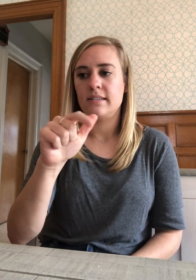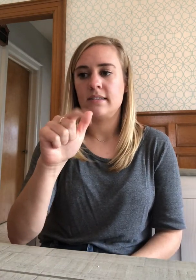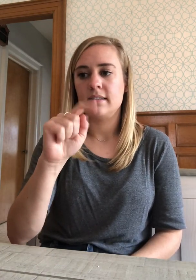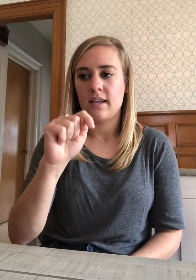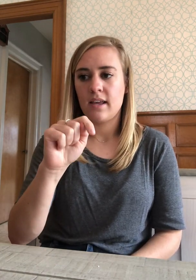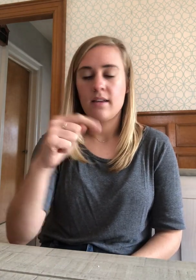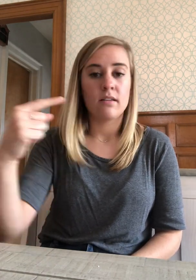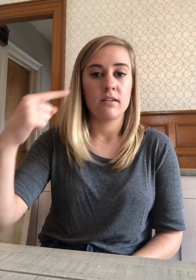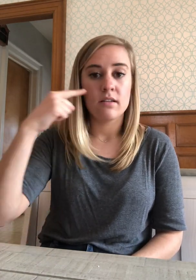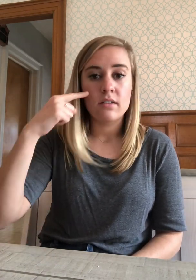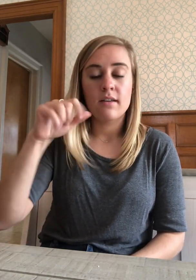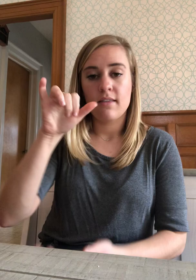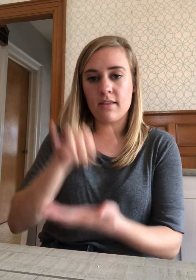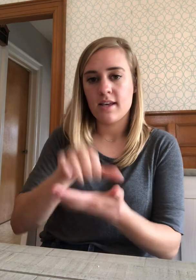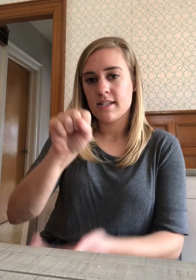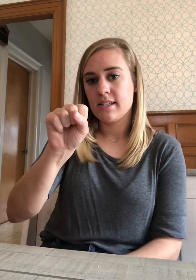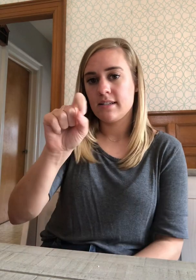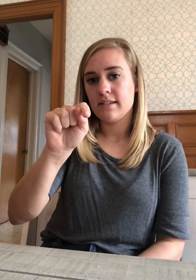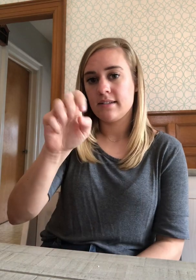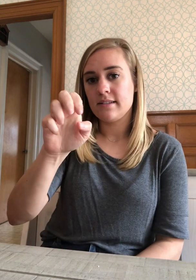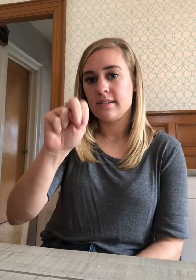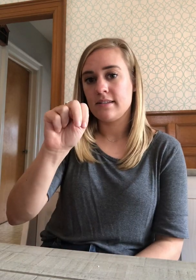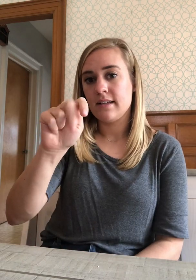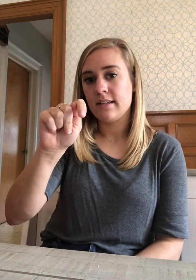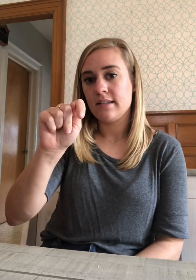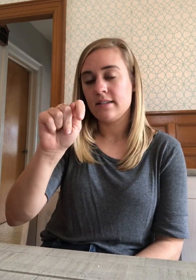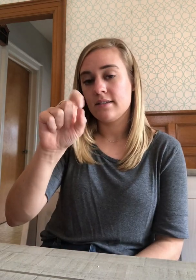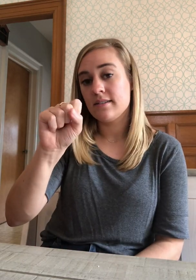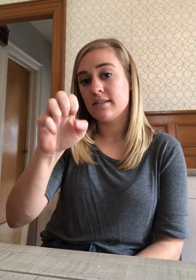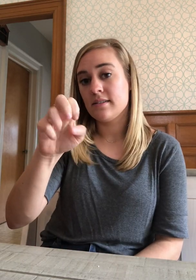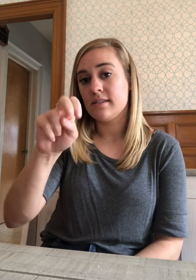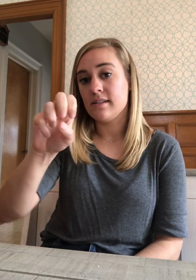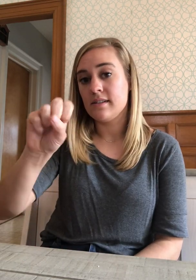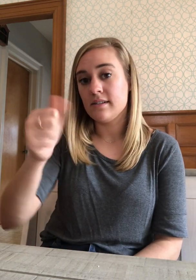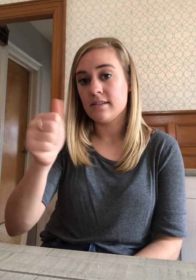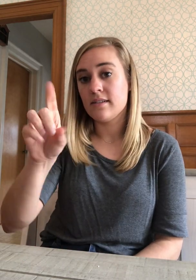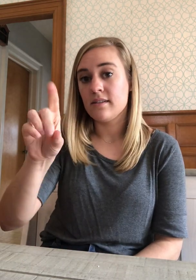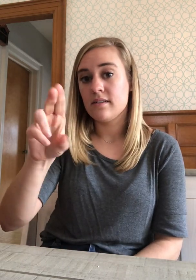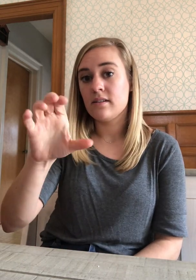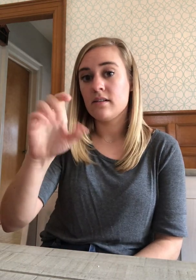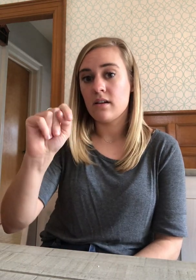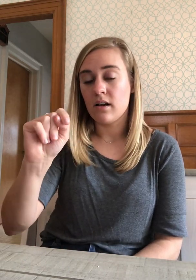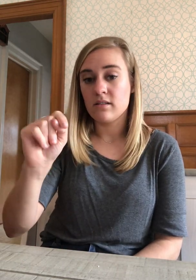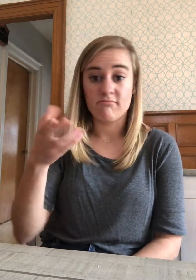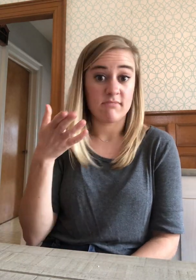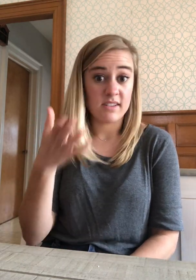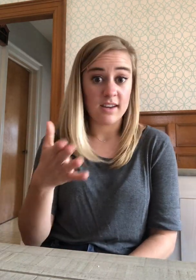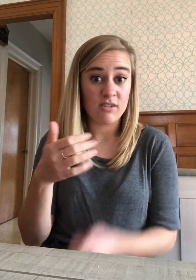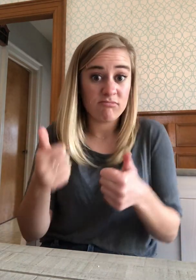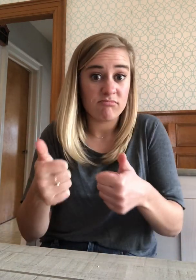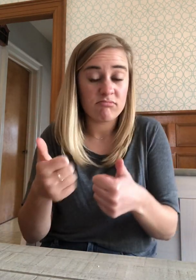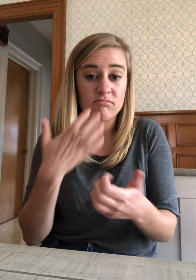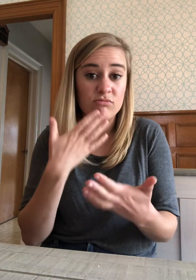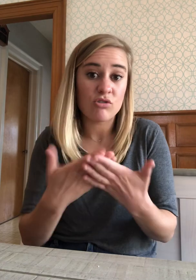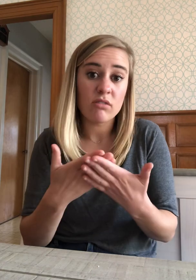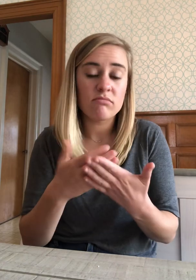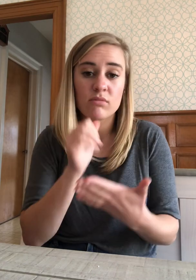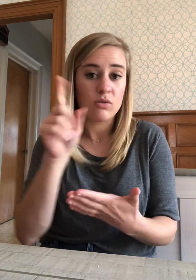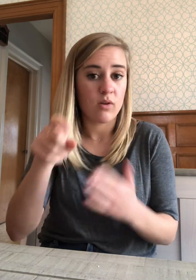duct, right? So the duct is intact. That's good. That means we don't have to repair it. And that's